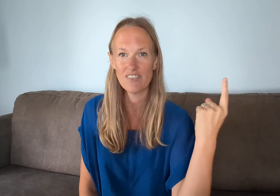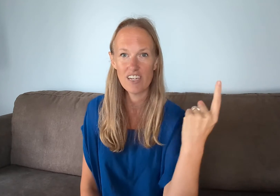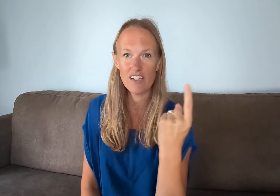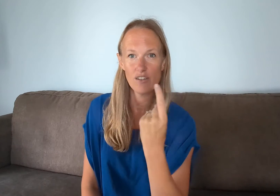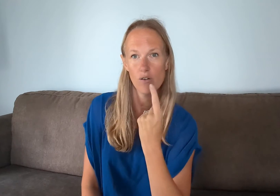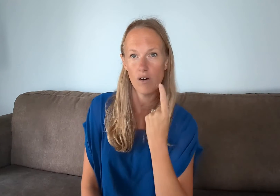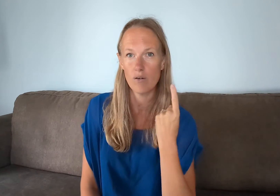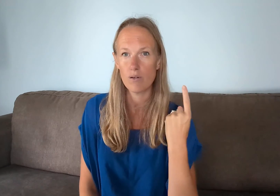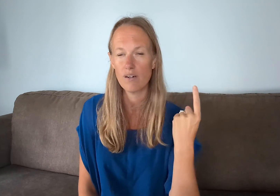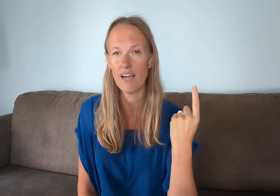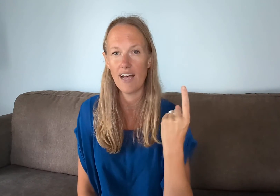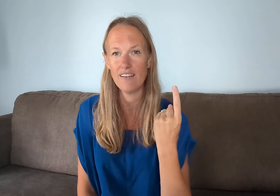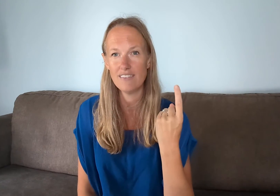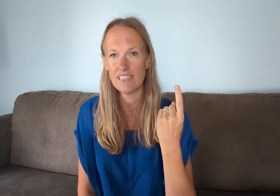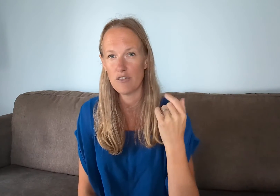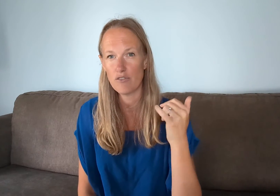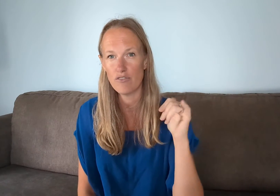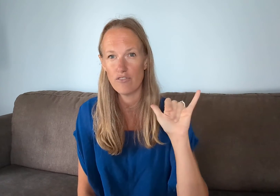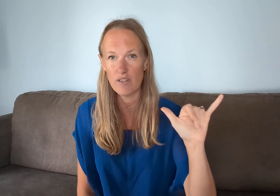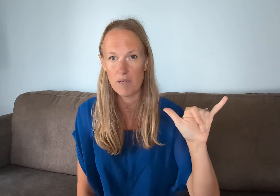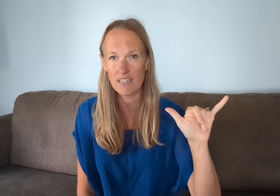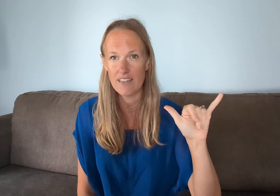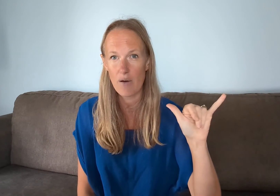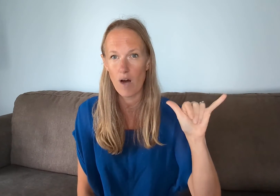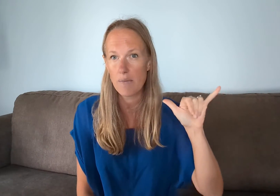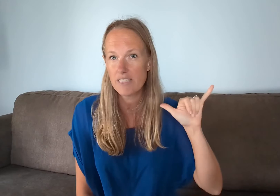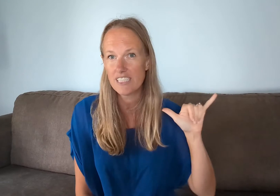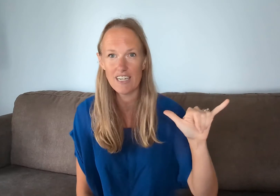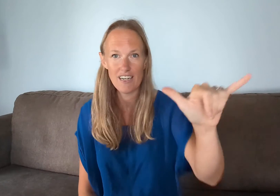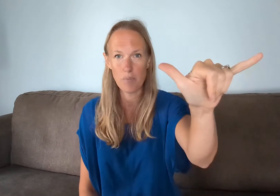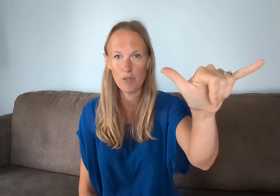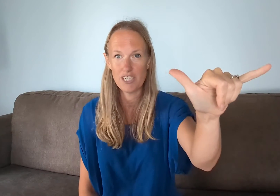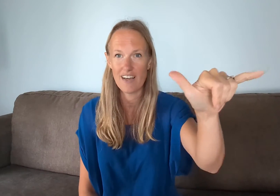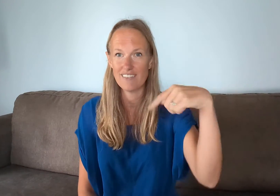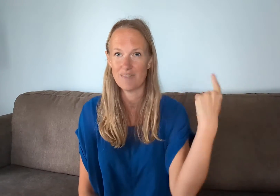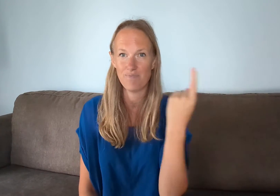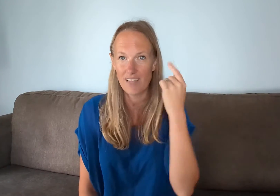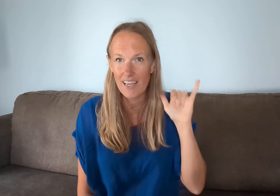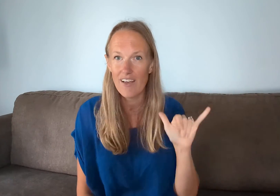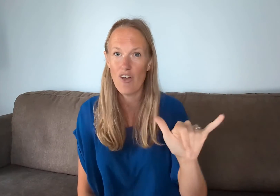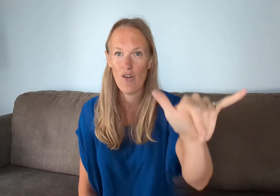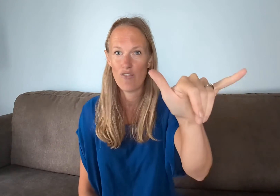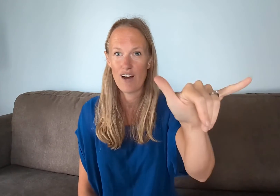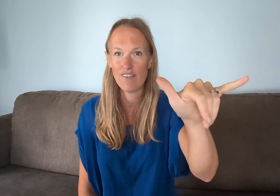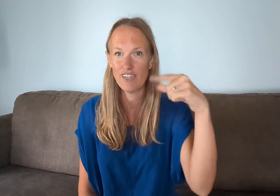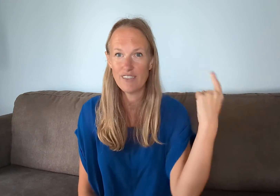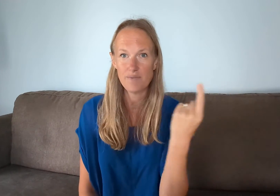finger, you go around, then you flip it into that Y position and you push it out. Okay? Forever.